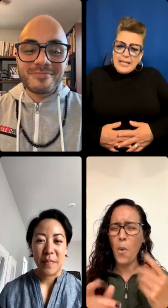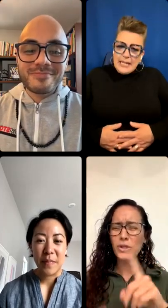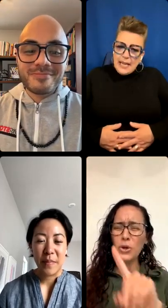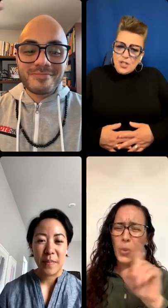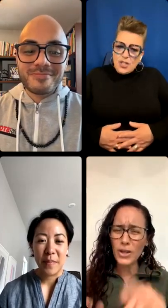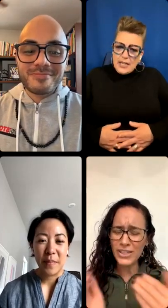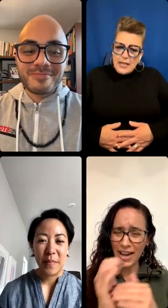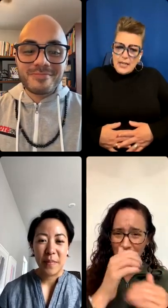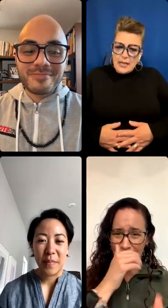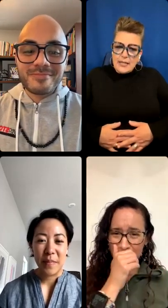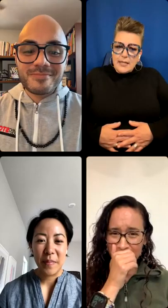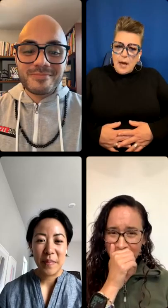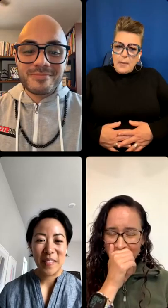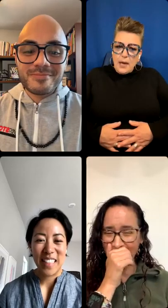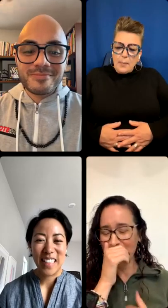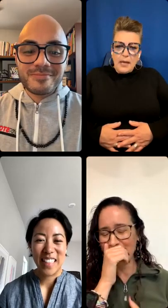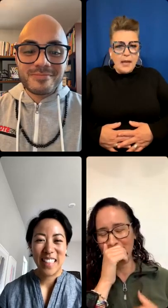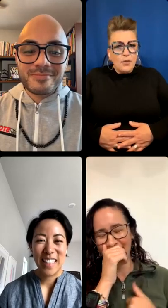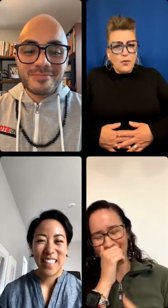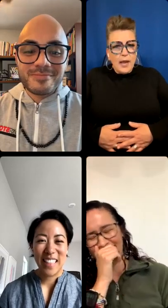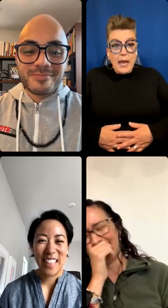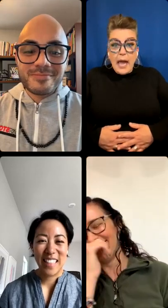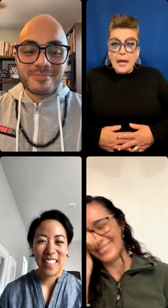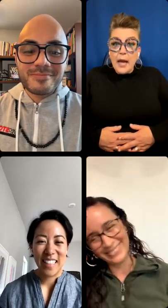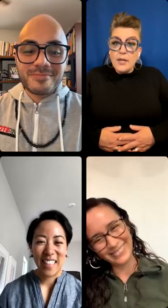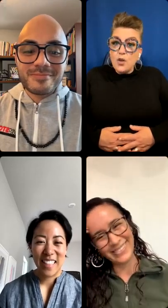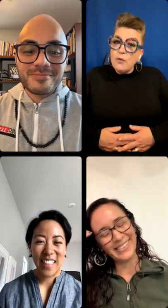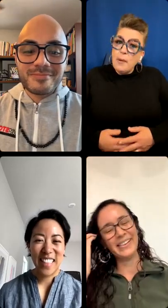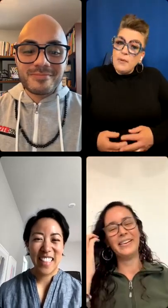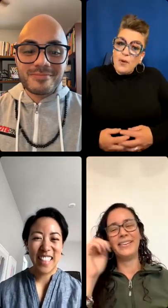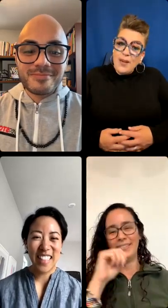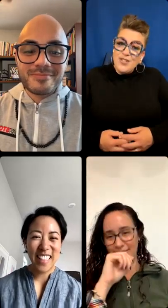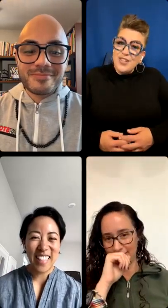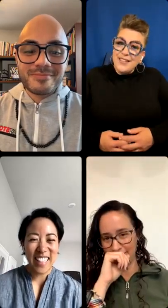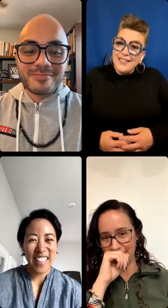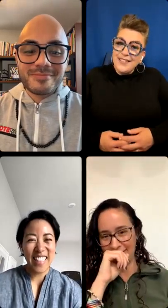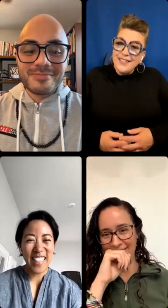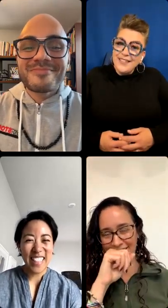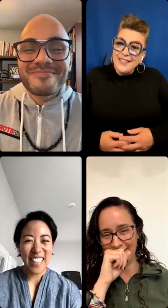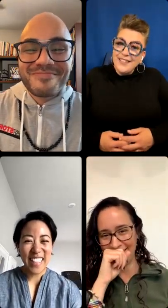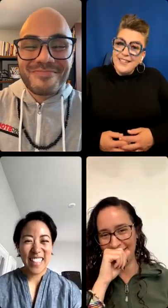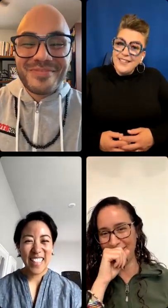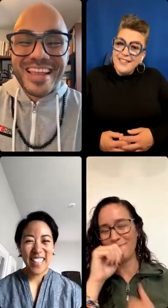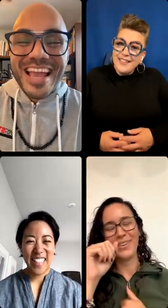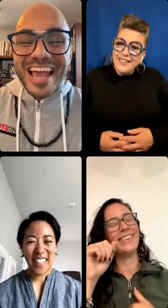my ADHD is coming up again, Greg, and I don't remember the question.